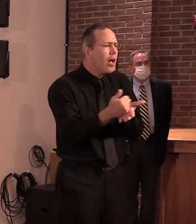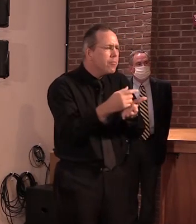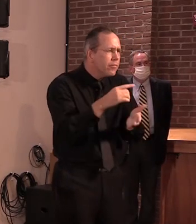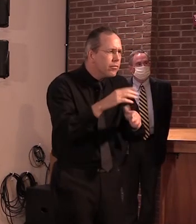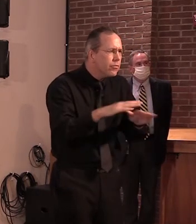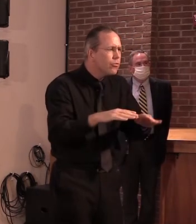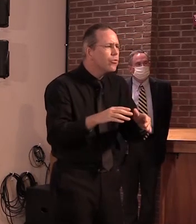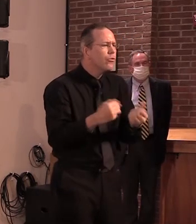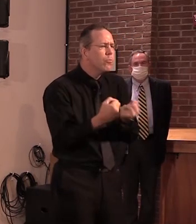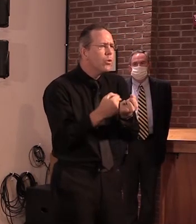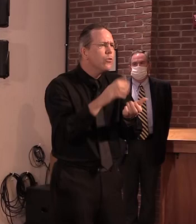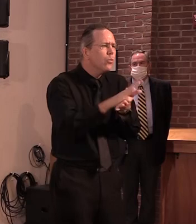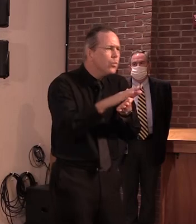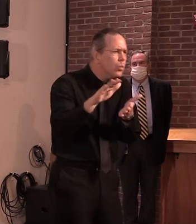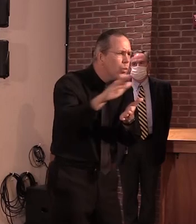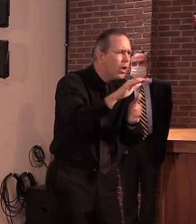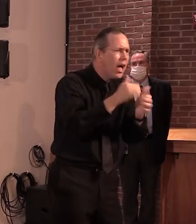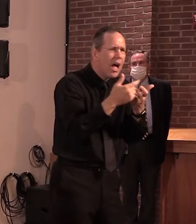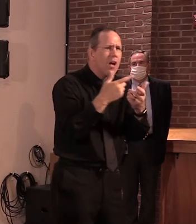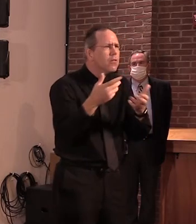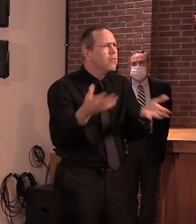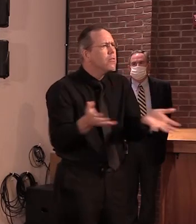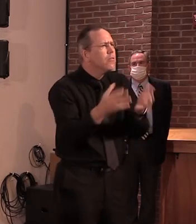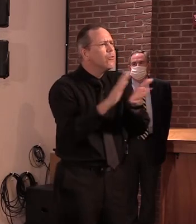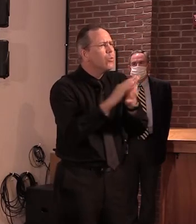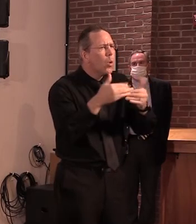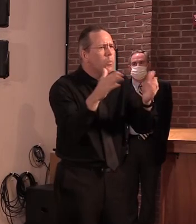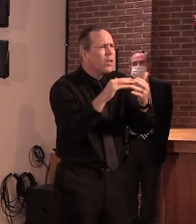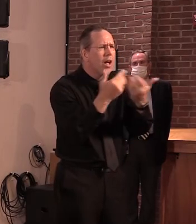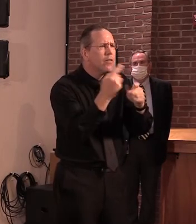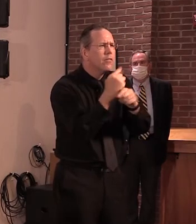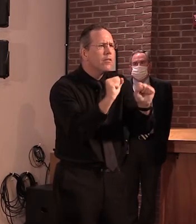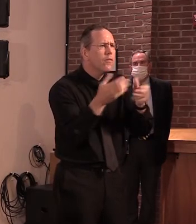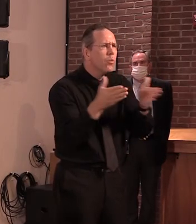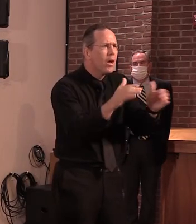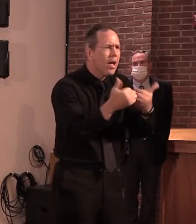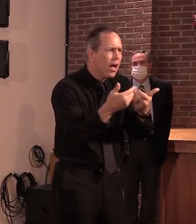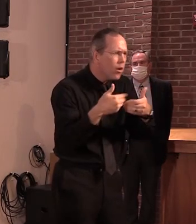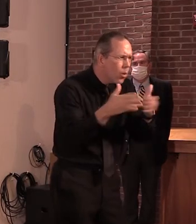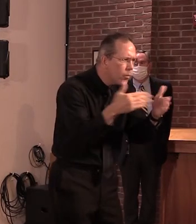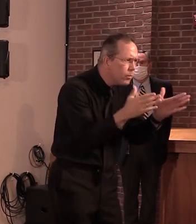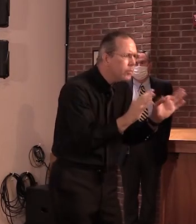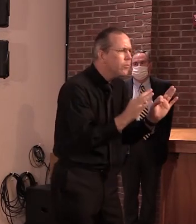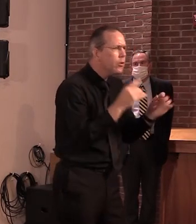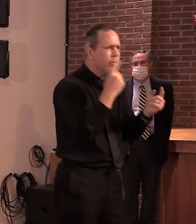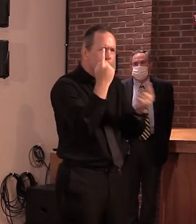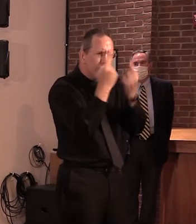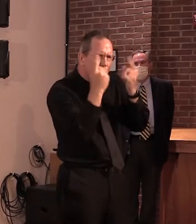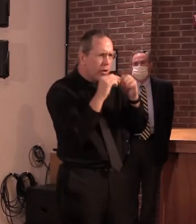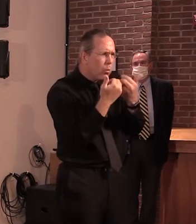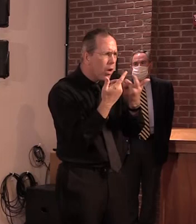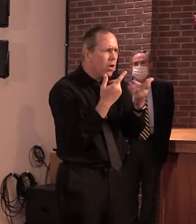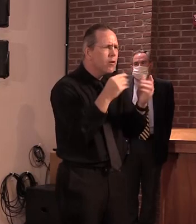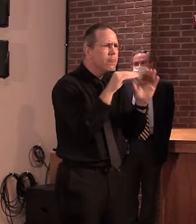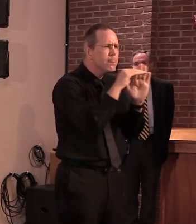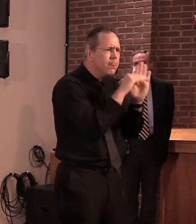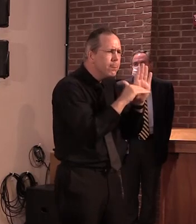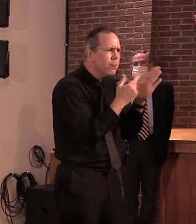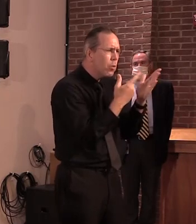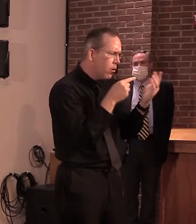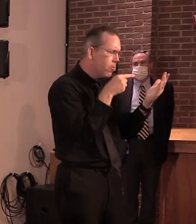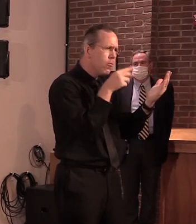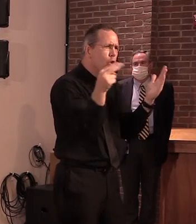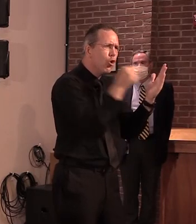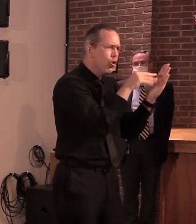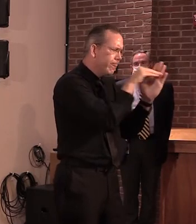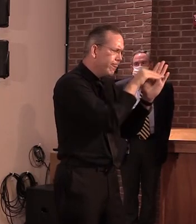already put out their plans as they periodically reassess the situation as the school year progresses. I'm